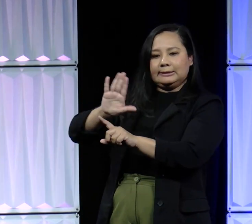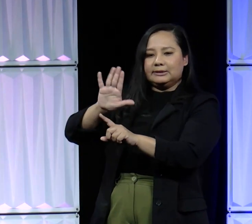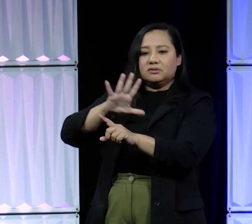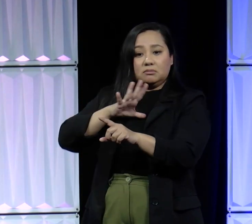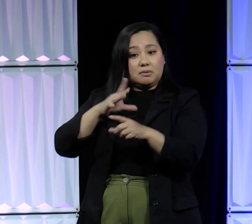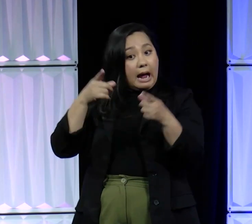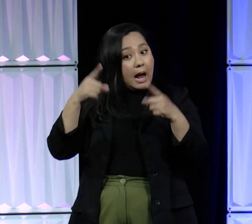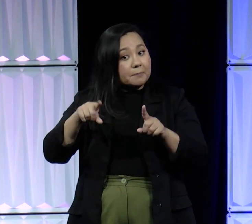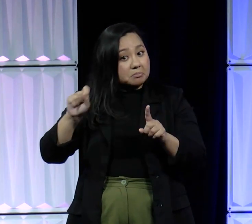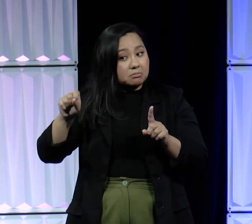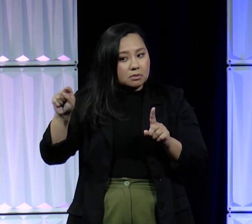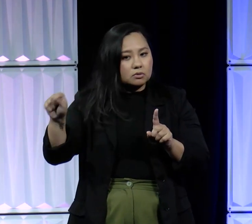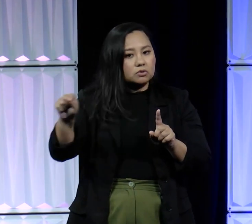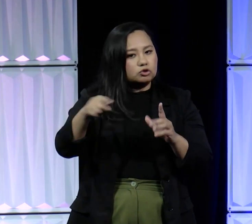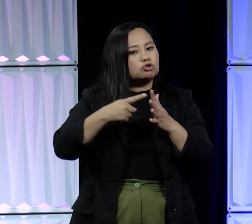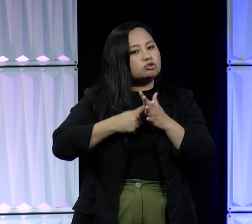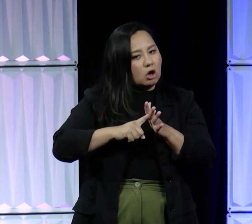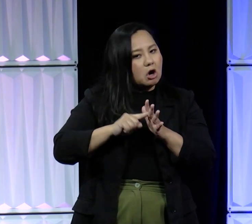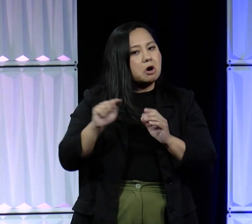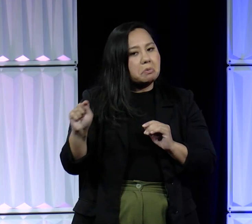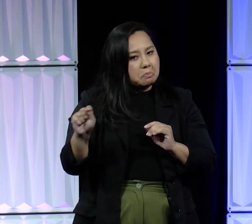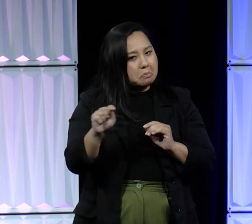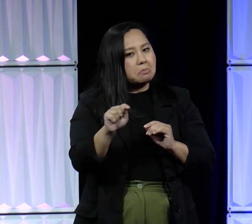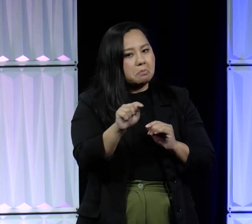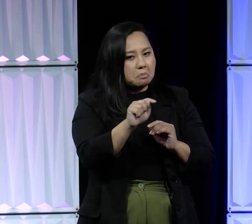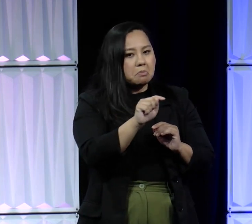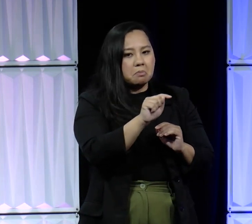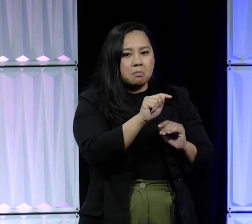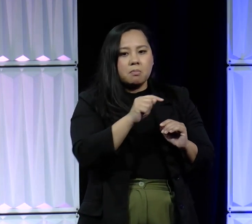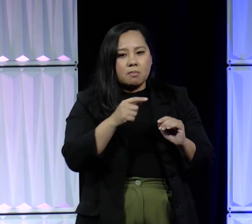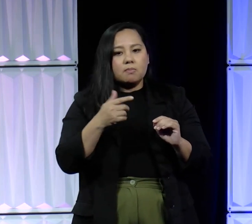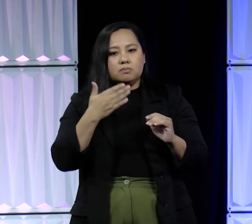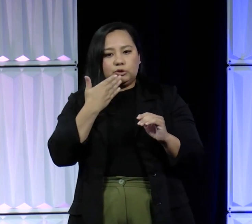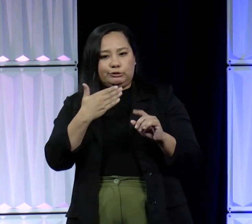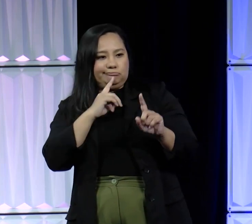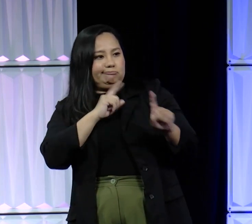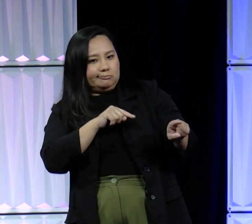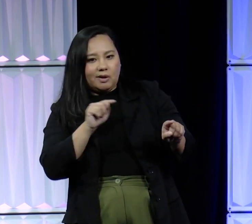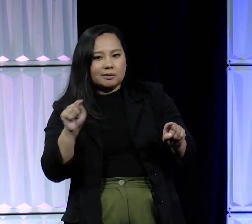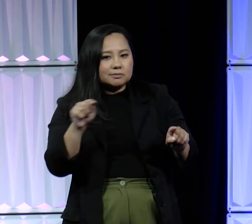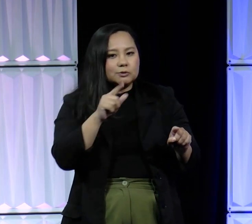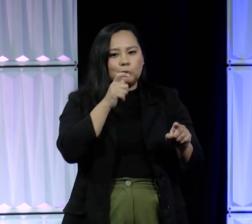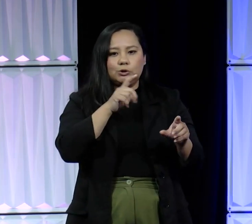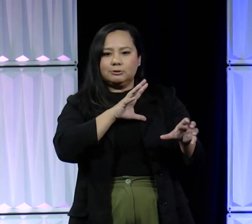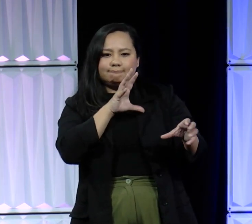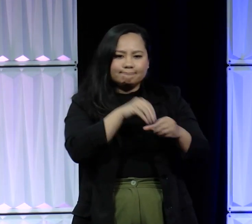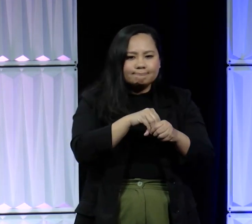Responses to violence that do not create more violence and harm are happening. Things that